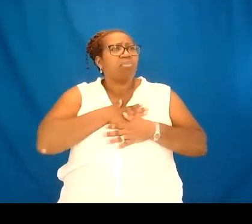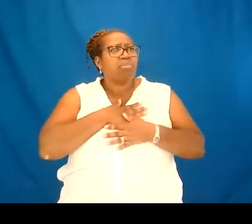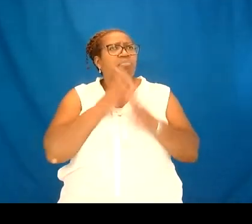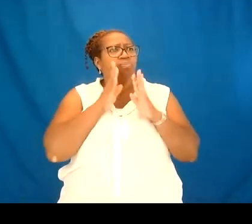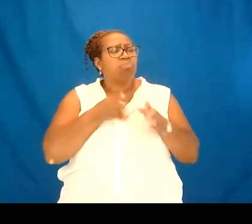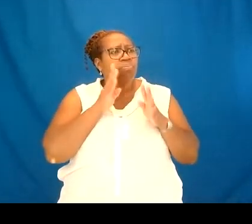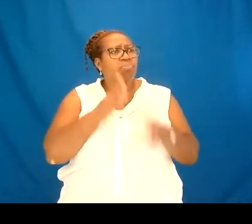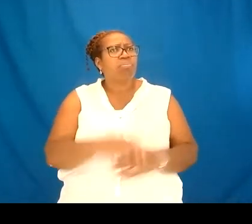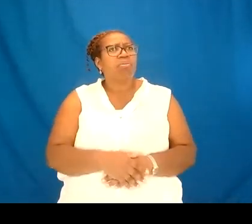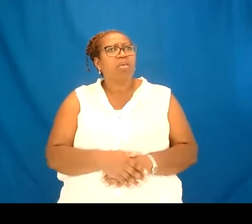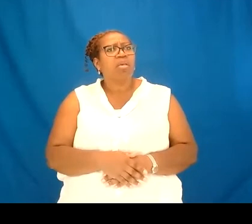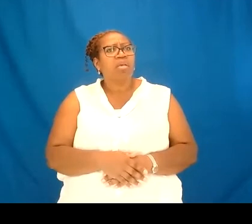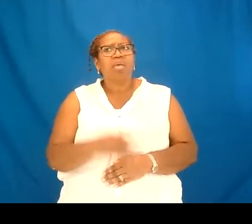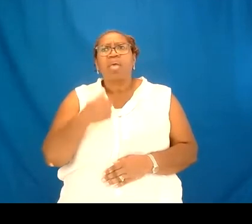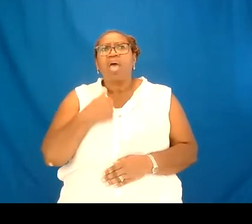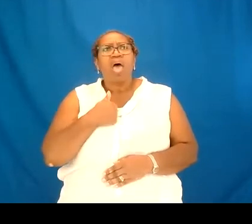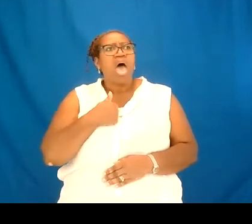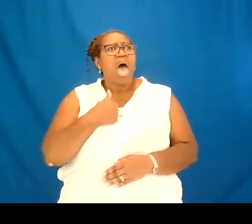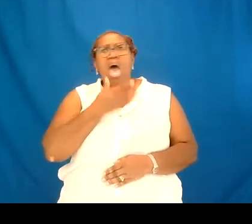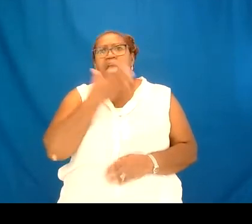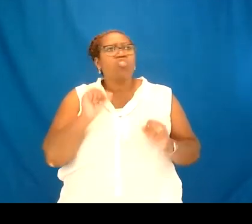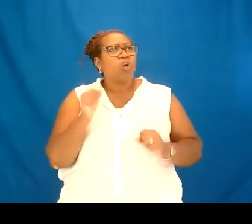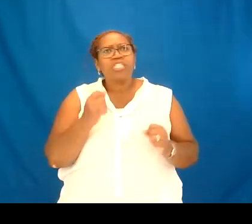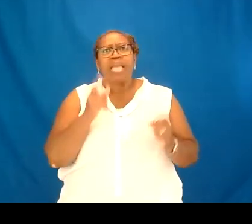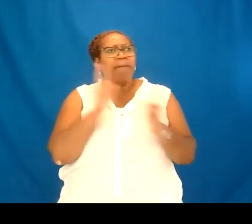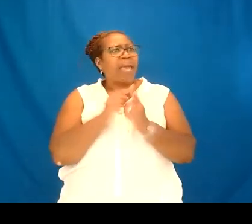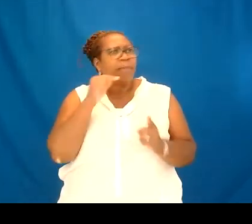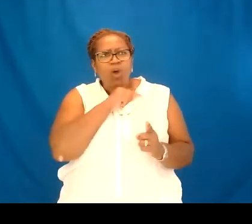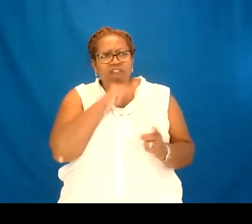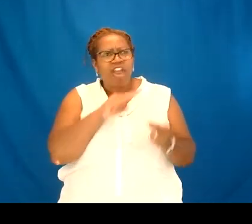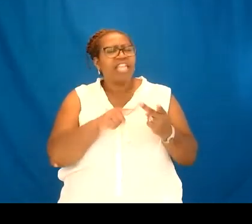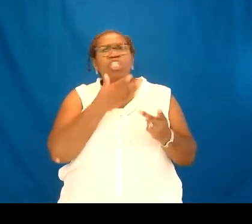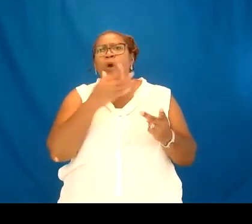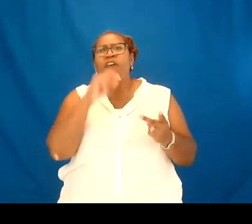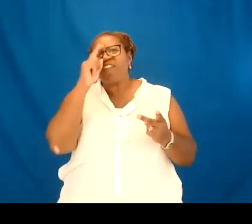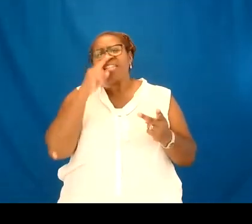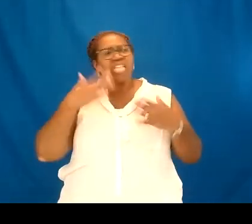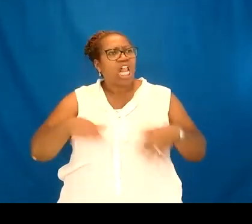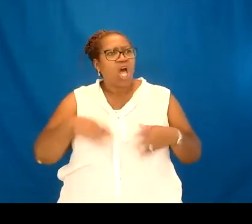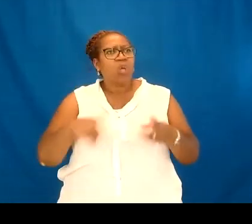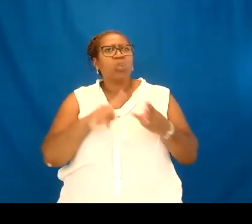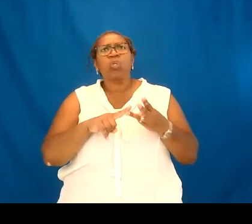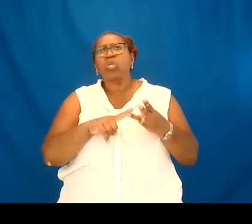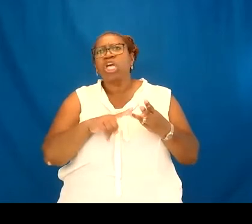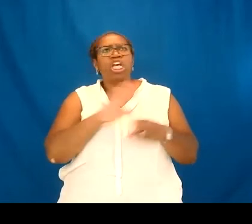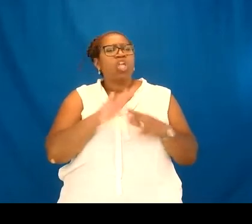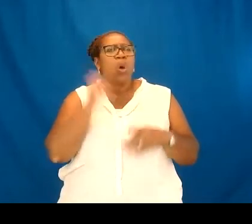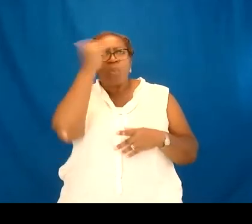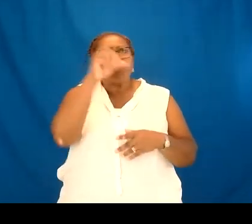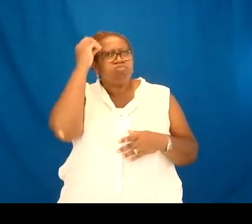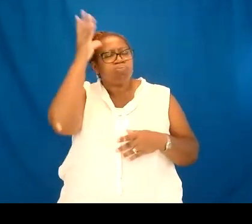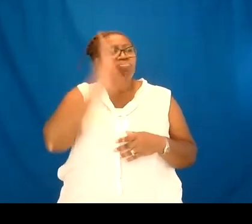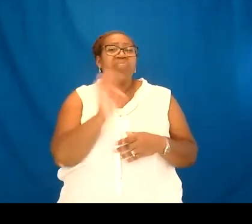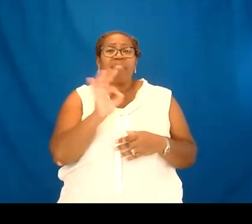answer was no. No boyfriend, no fancy clothes, no social standing had saved me. And so like Peter,